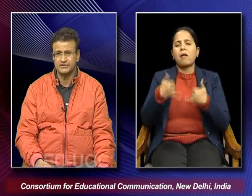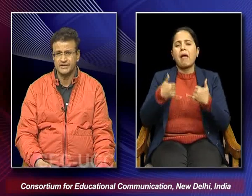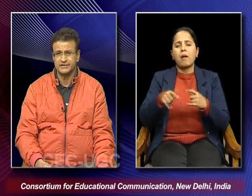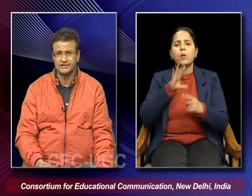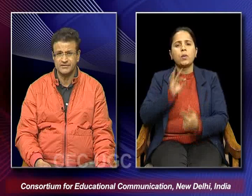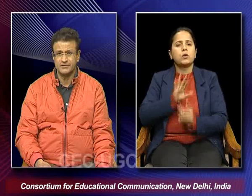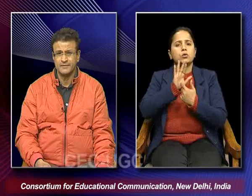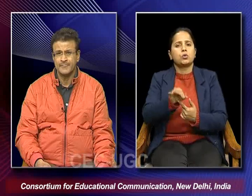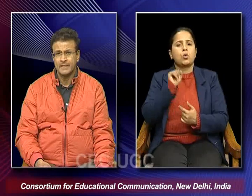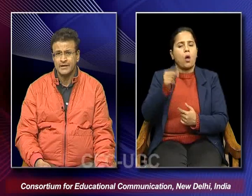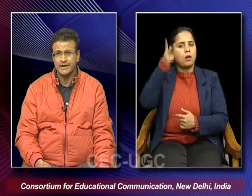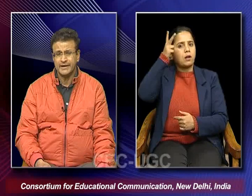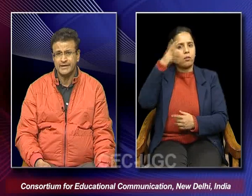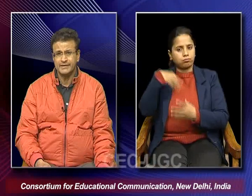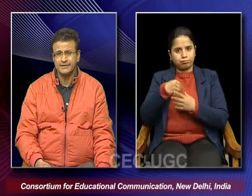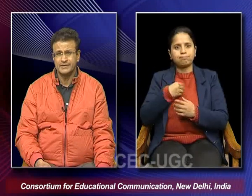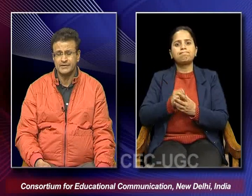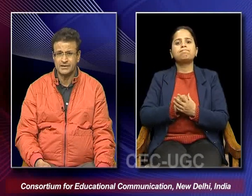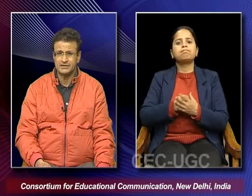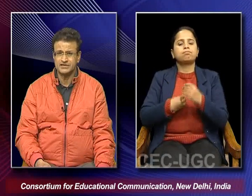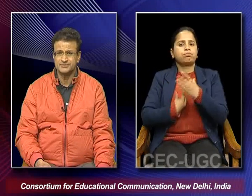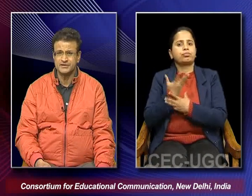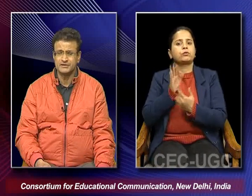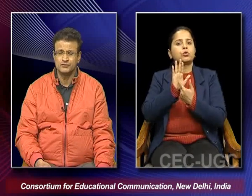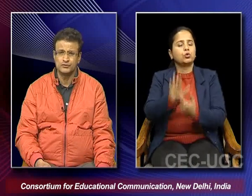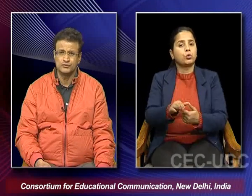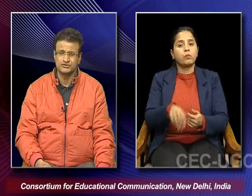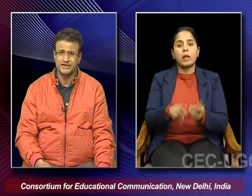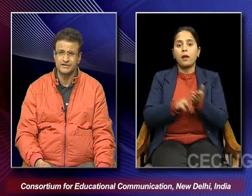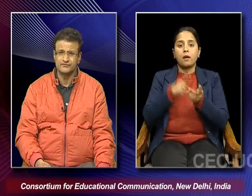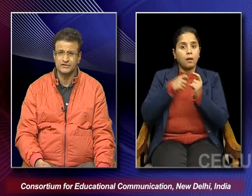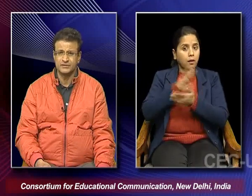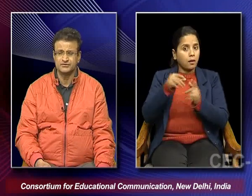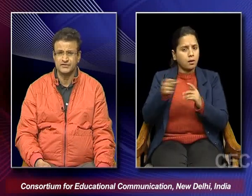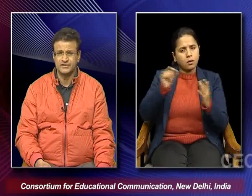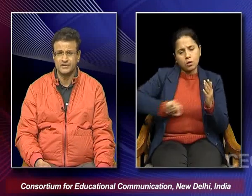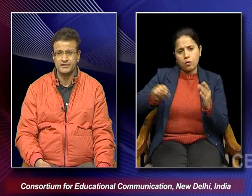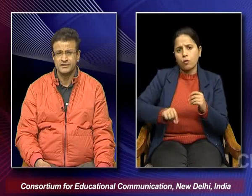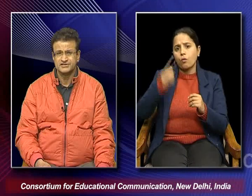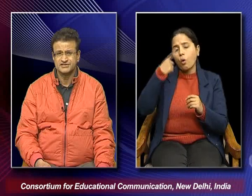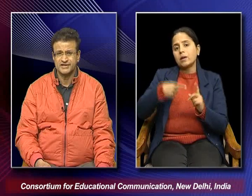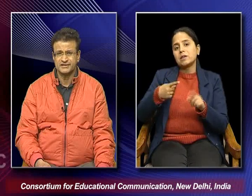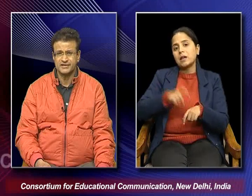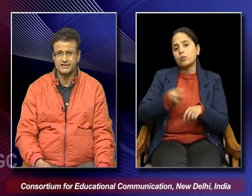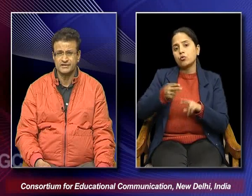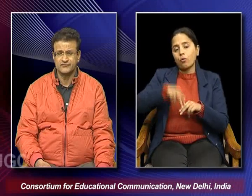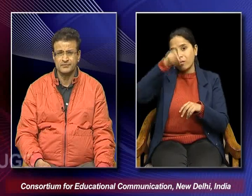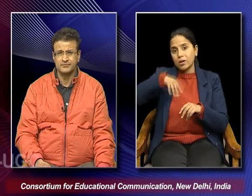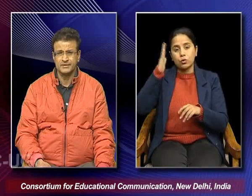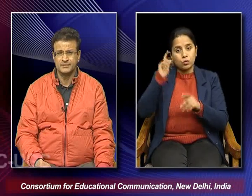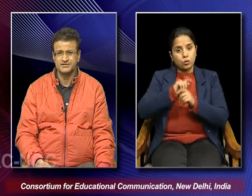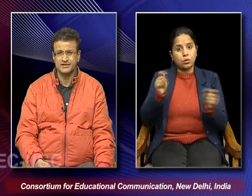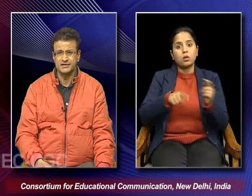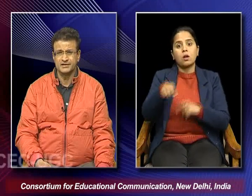out the inner devil. And Nikhat Kazmi, who was writing for Times of India, she said that the